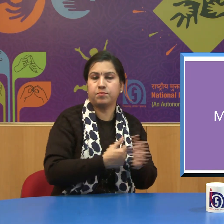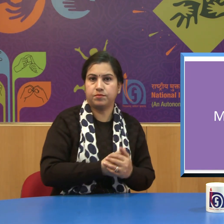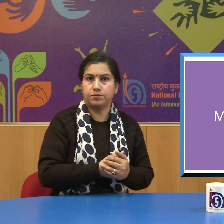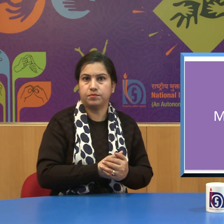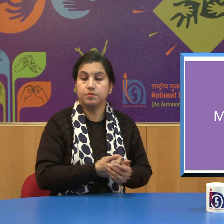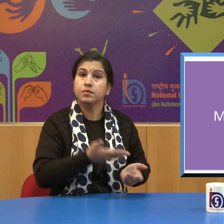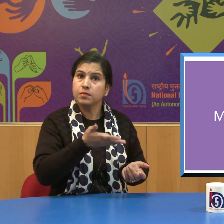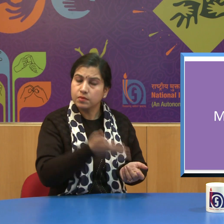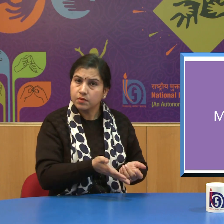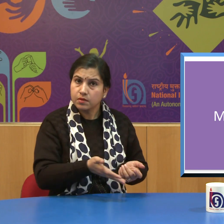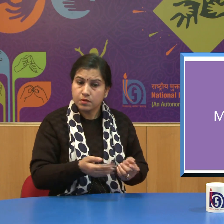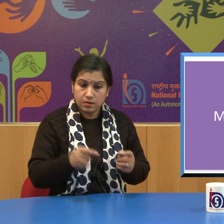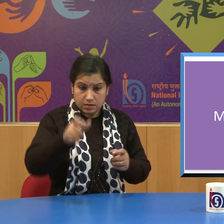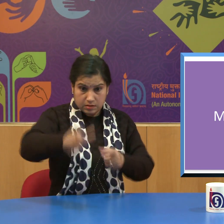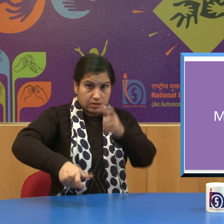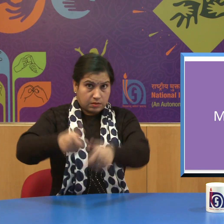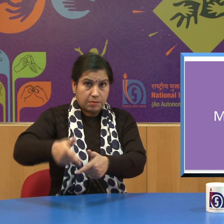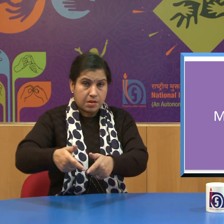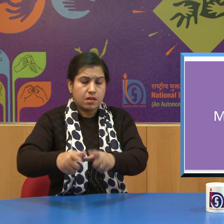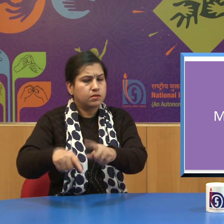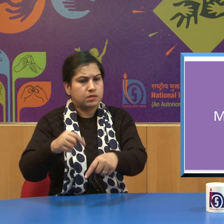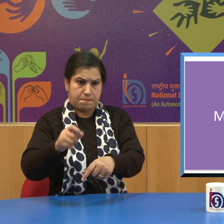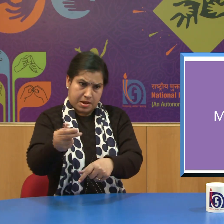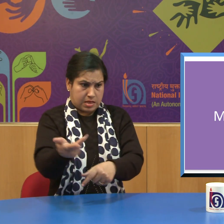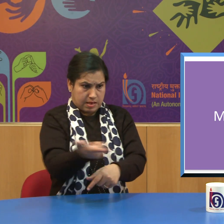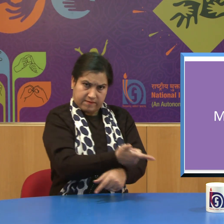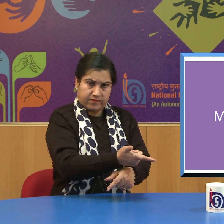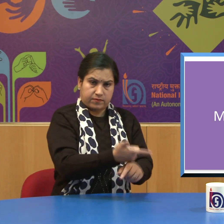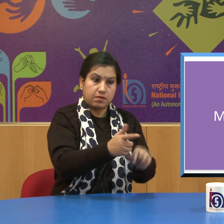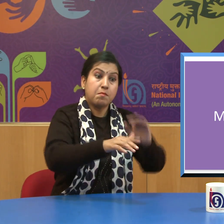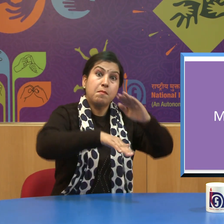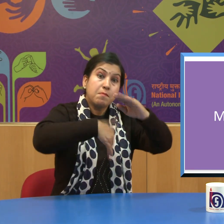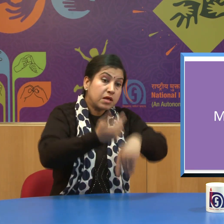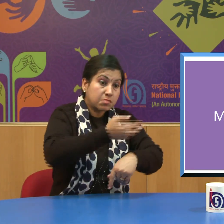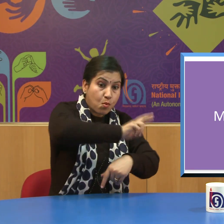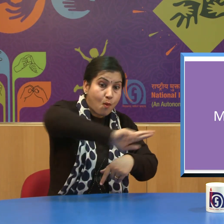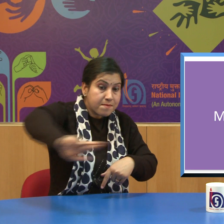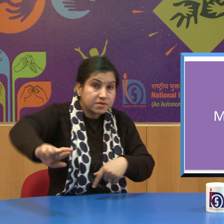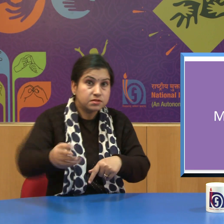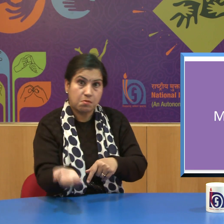These people charged very high rates of interest from the farmers.